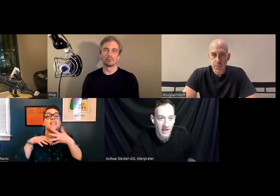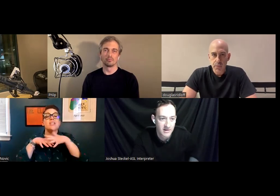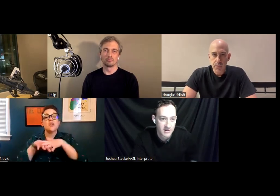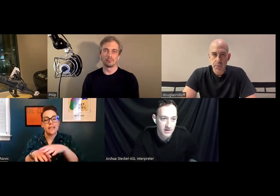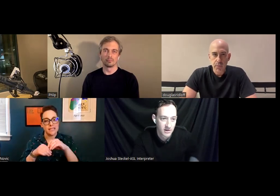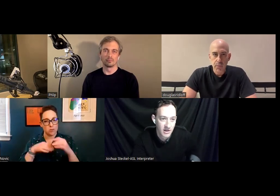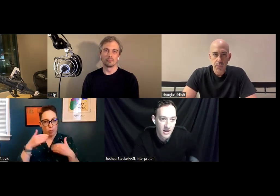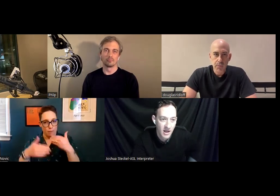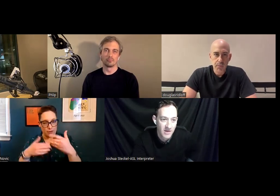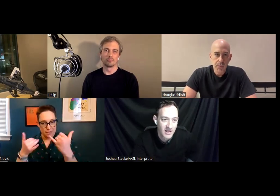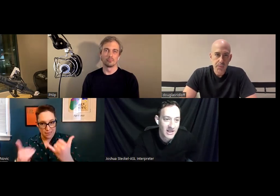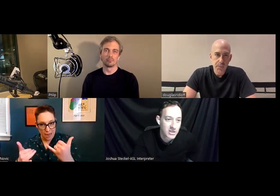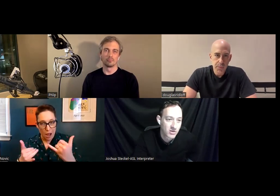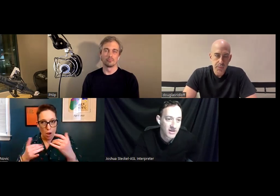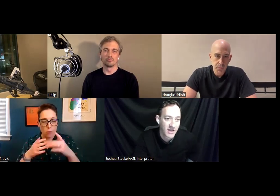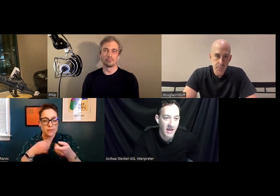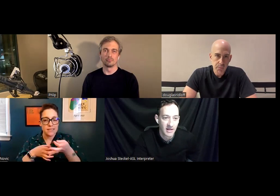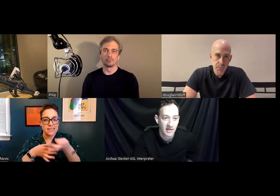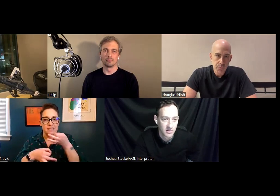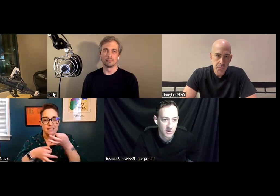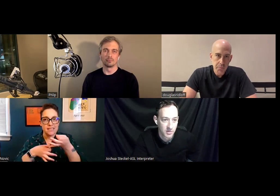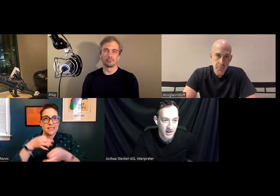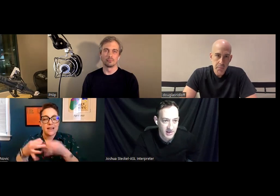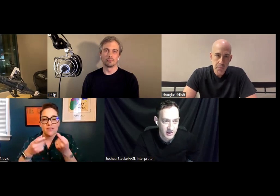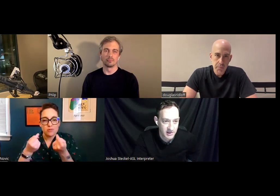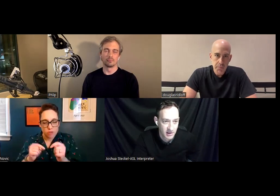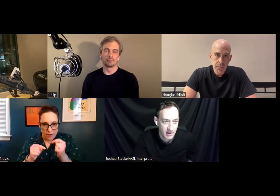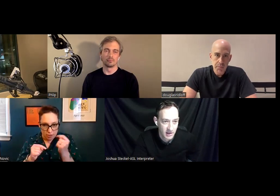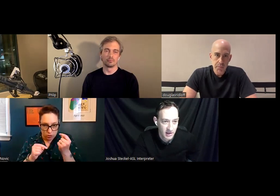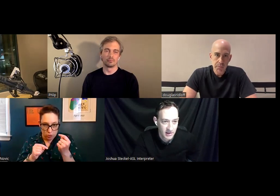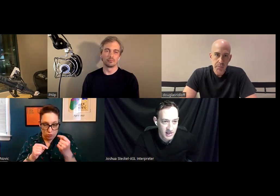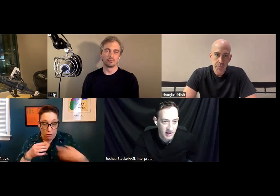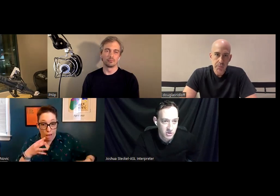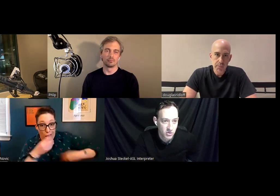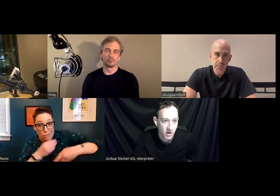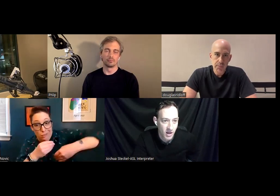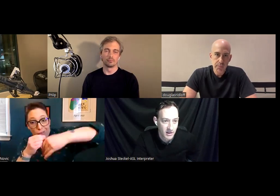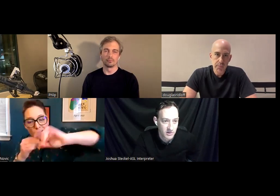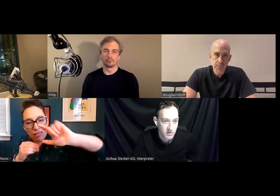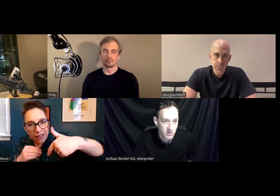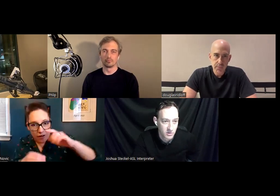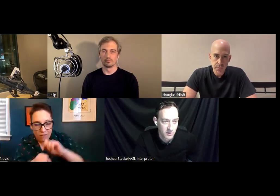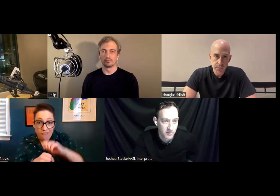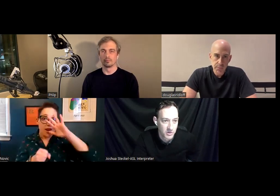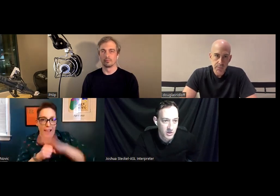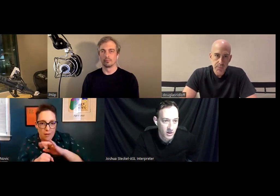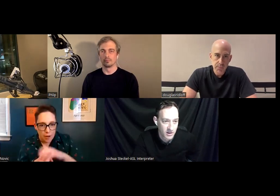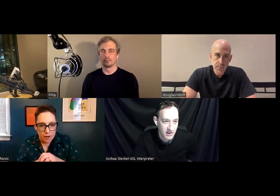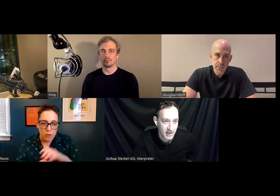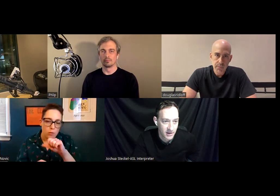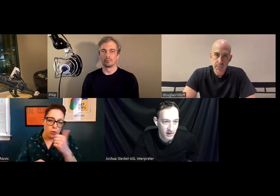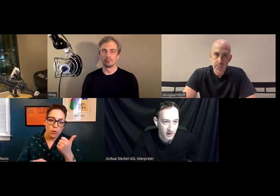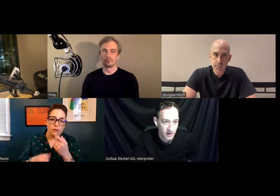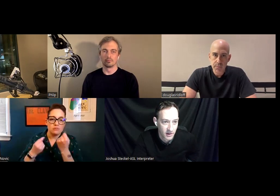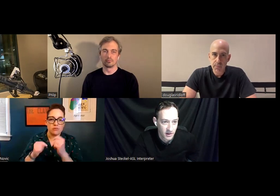our lens and then integrate that into the process instead of trying to force it on